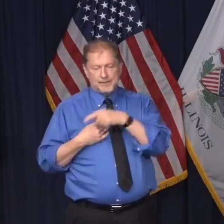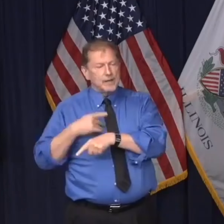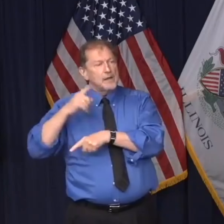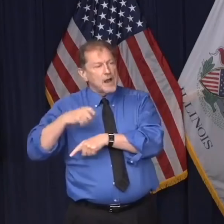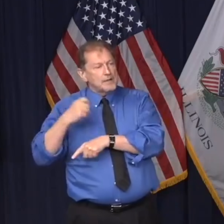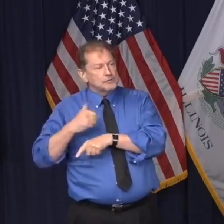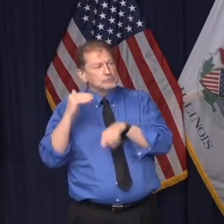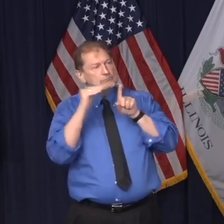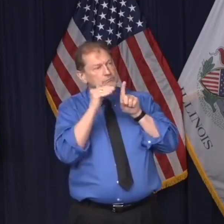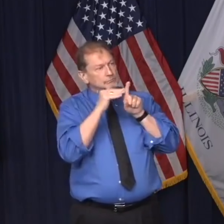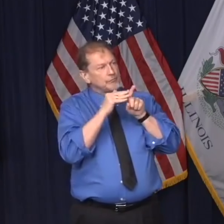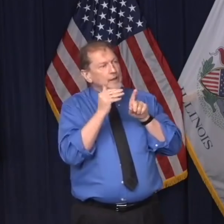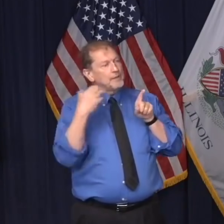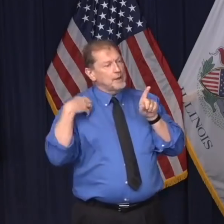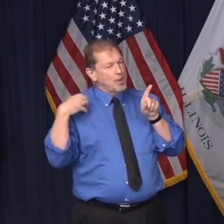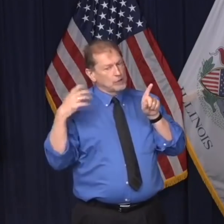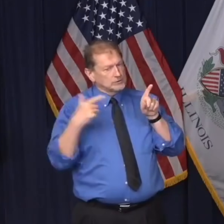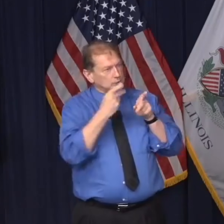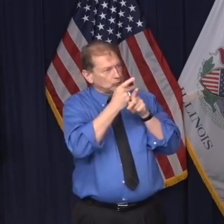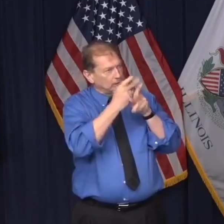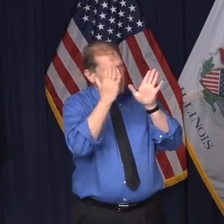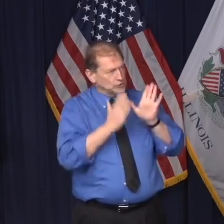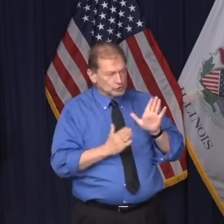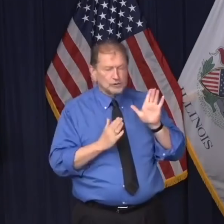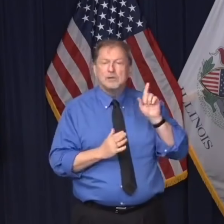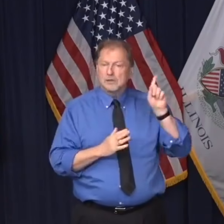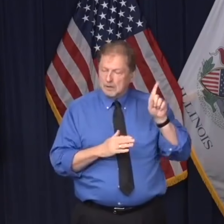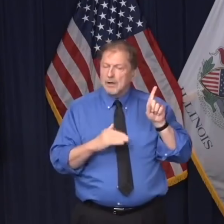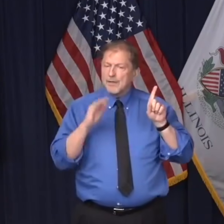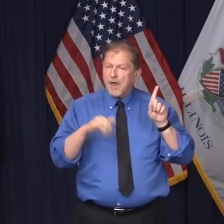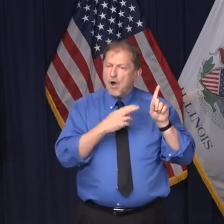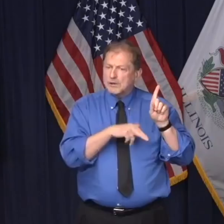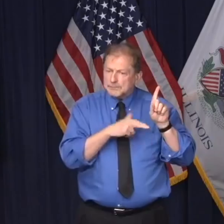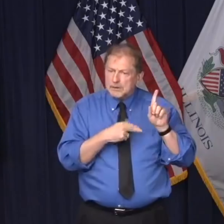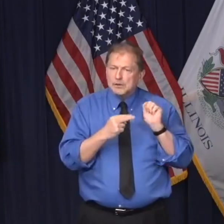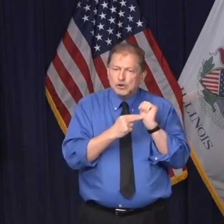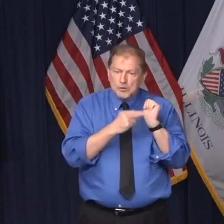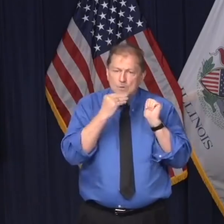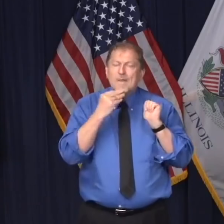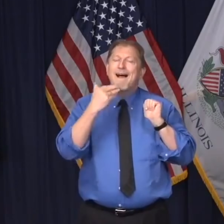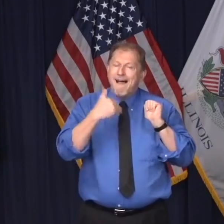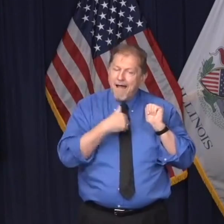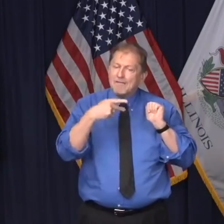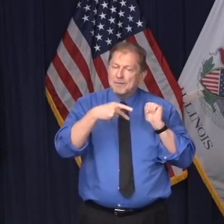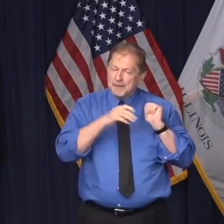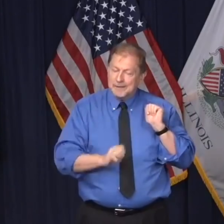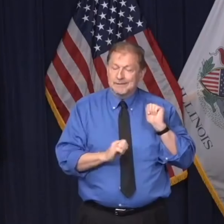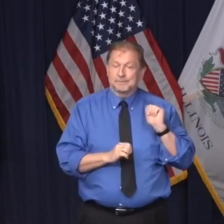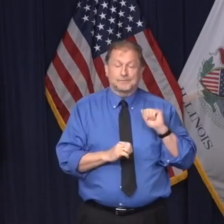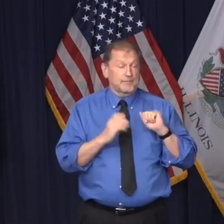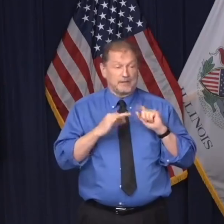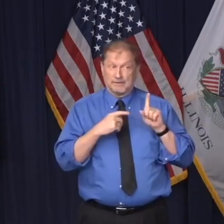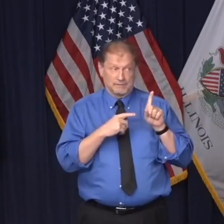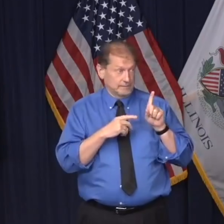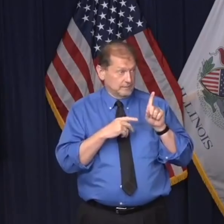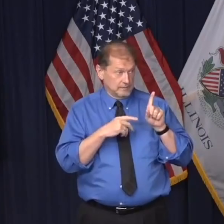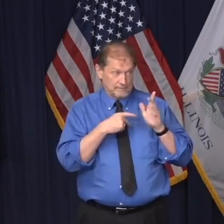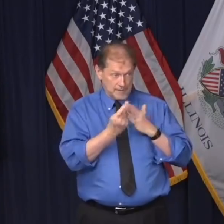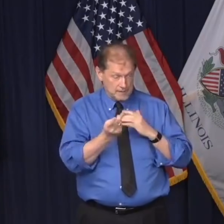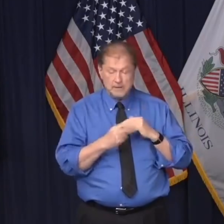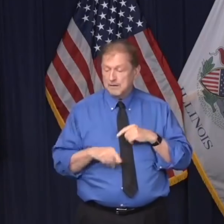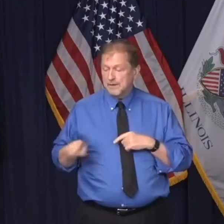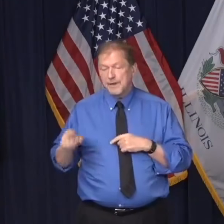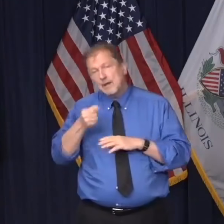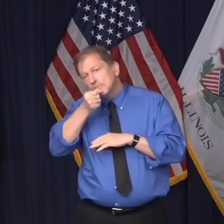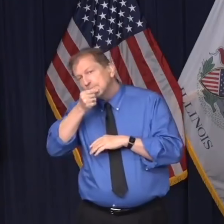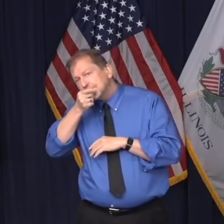supervisor, knowing that there are stores of PPE at the facility. Second, if that is not effective, they should call their county